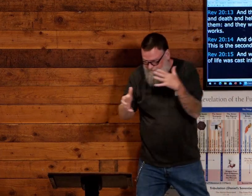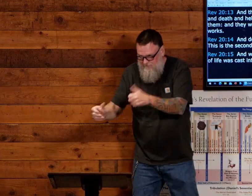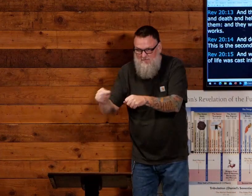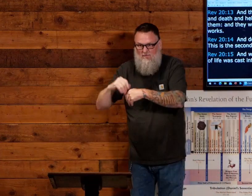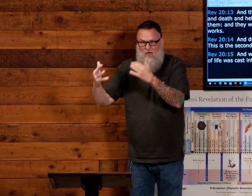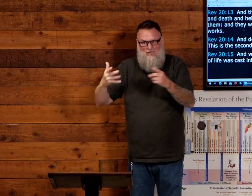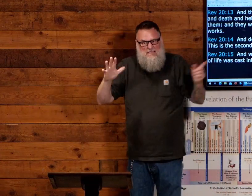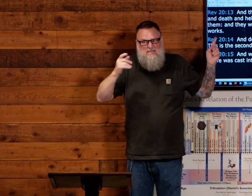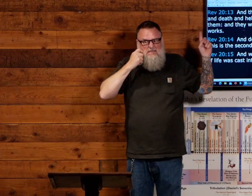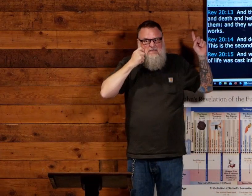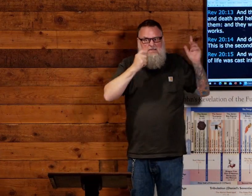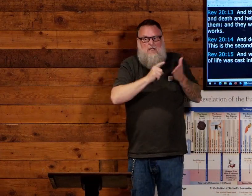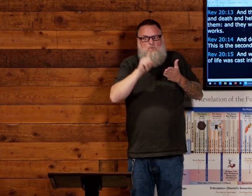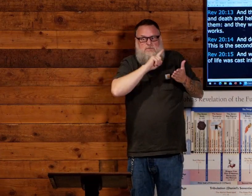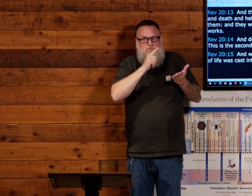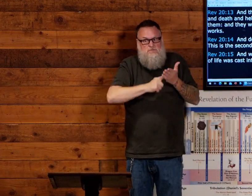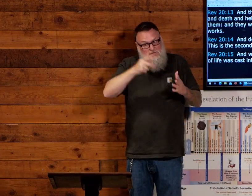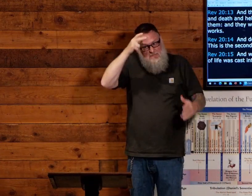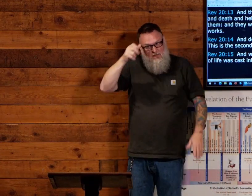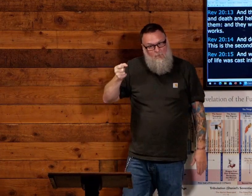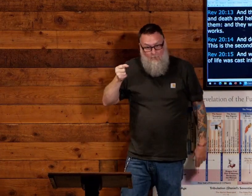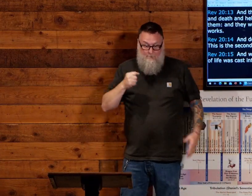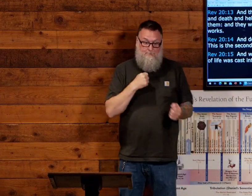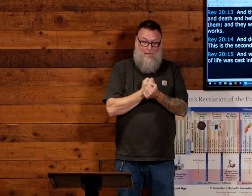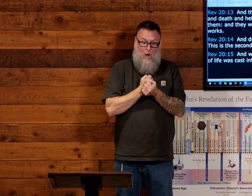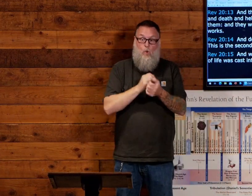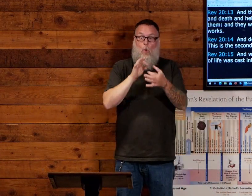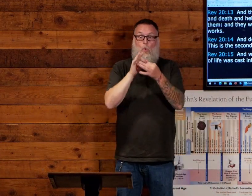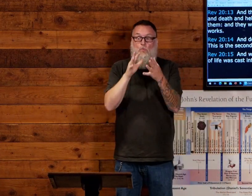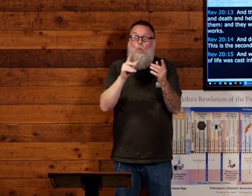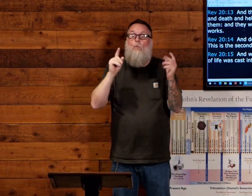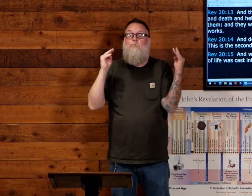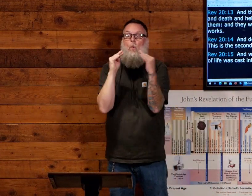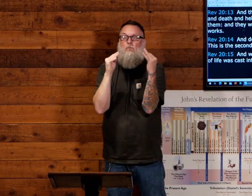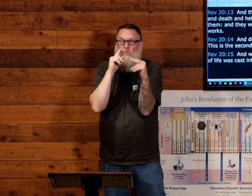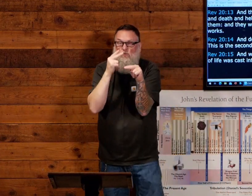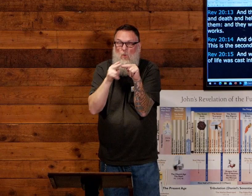They've all been tossed into the lake of fire. We talked about that last week.